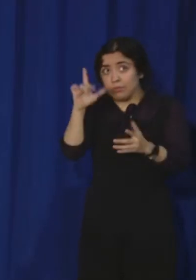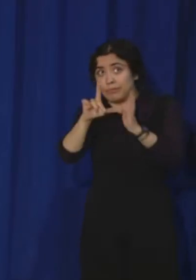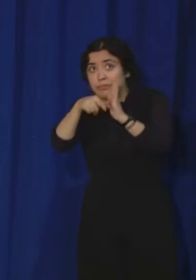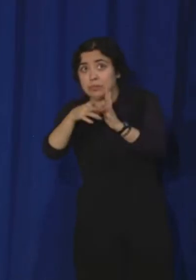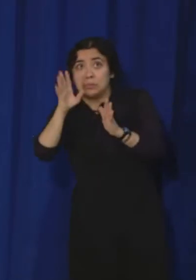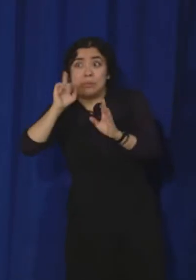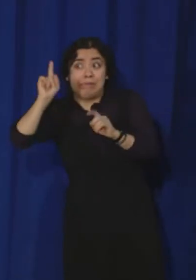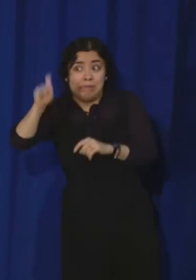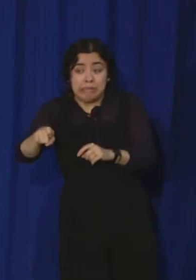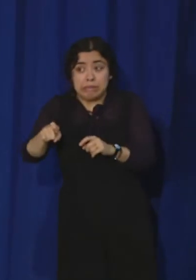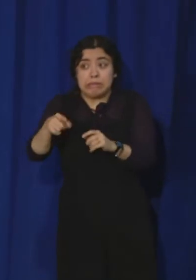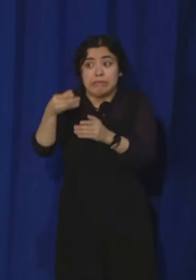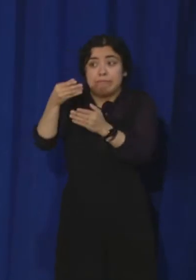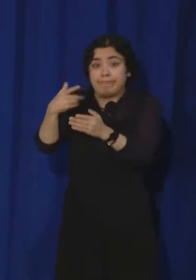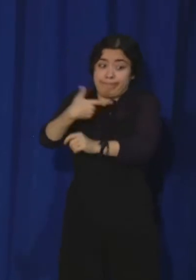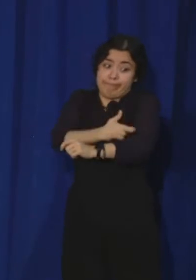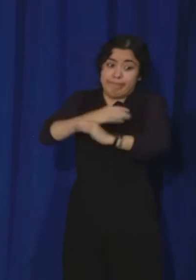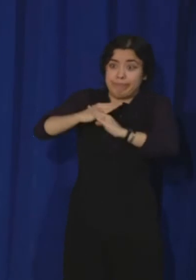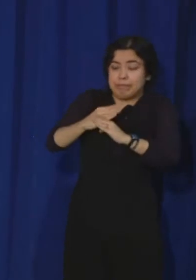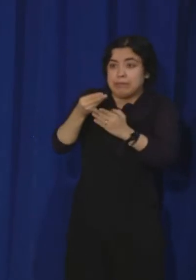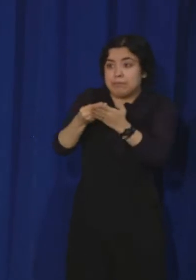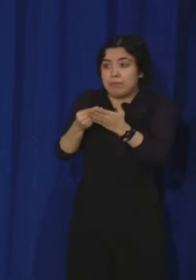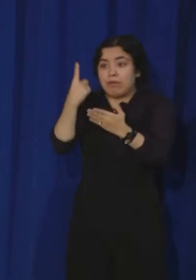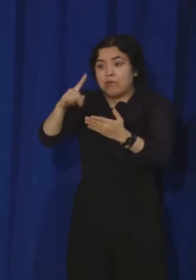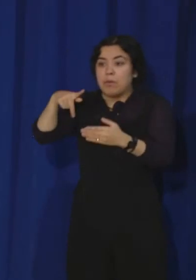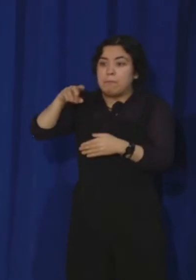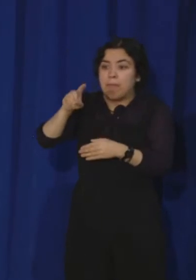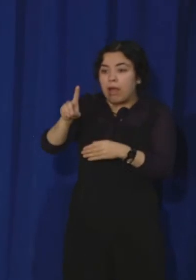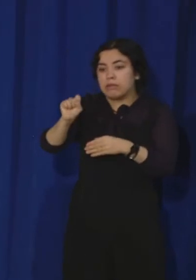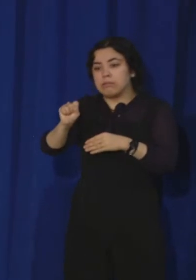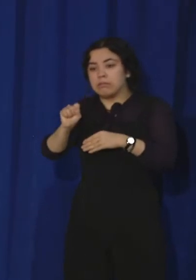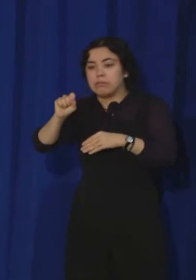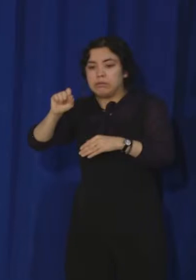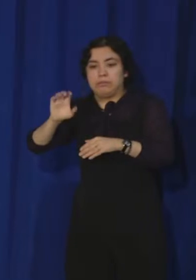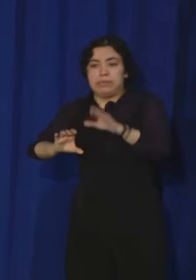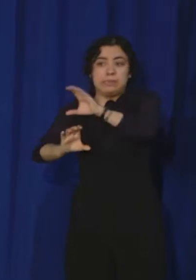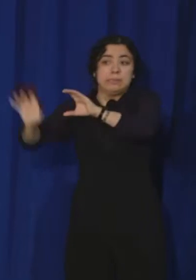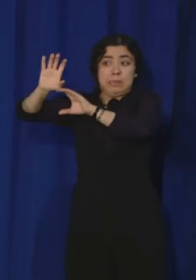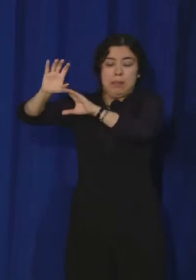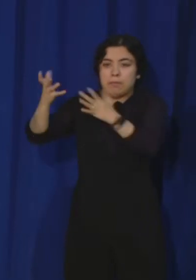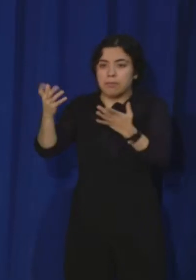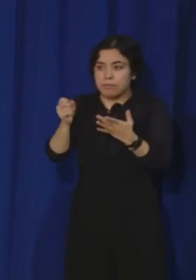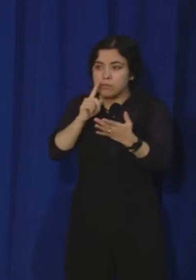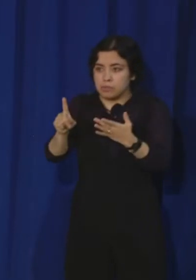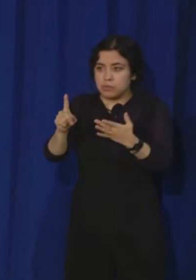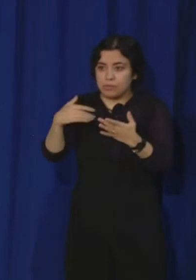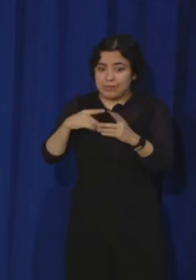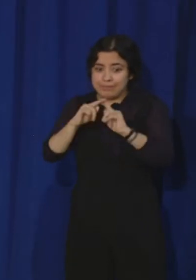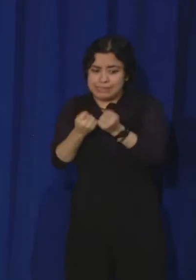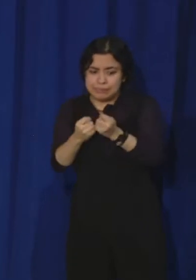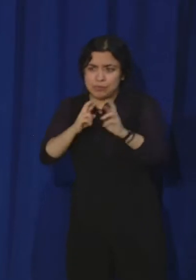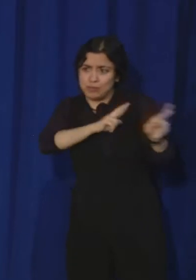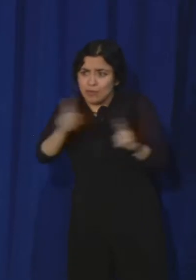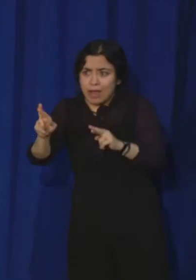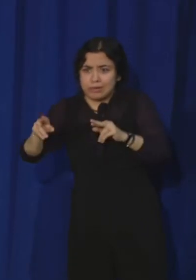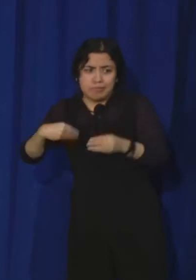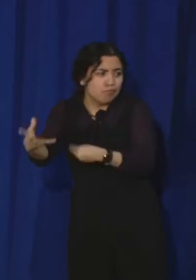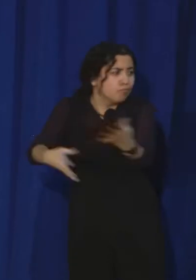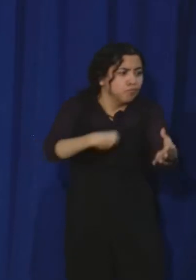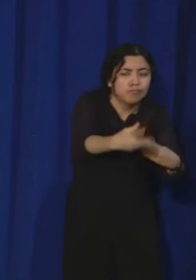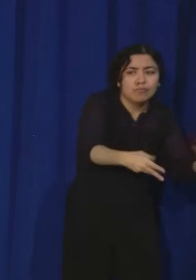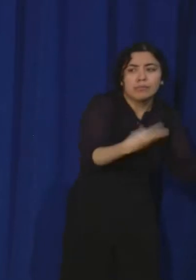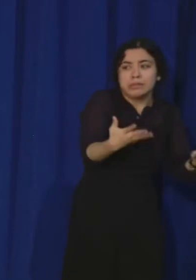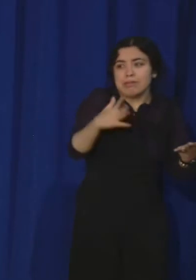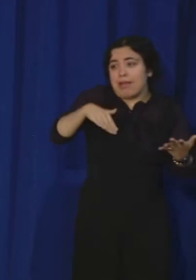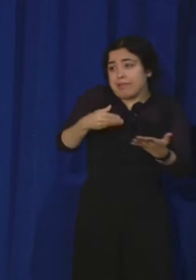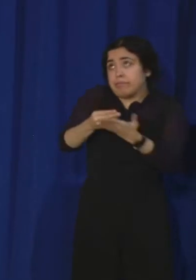to staff up pods and help make sure that we can do strike teams. We haven't received it yet, but as that money comes in